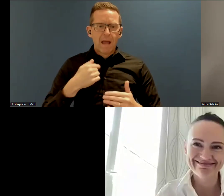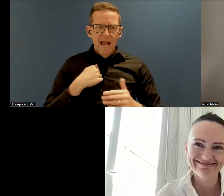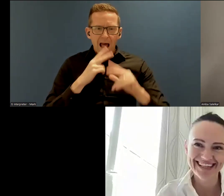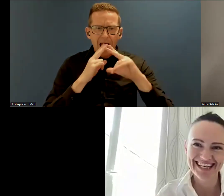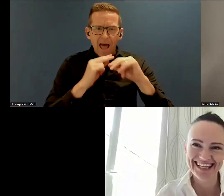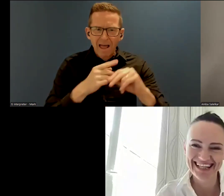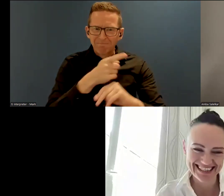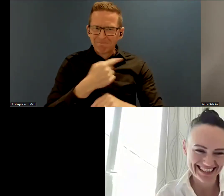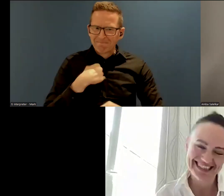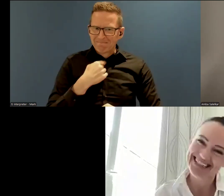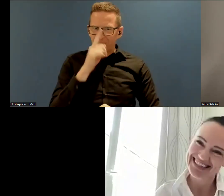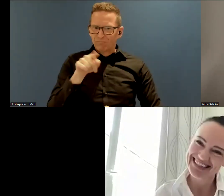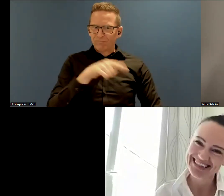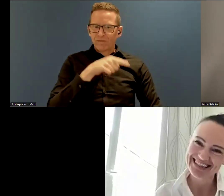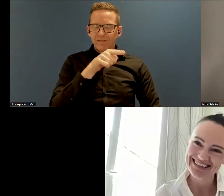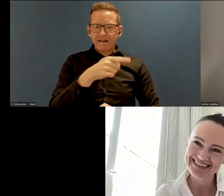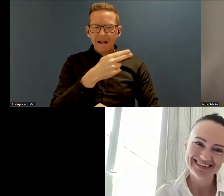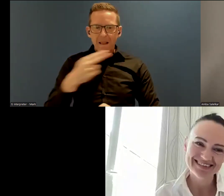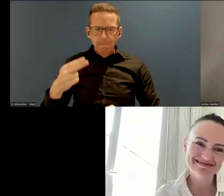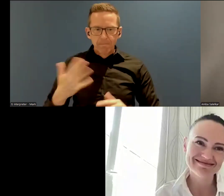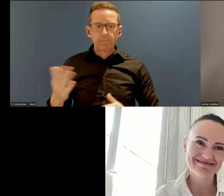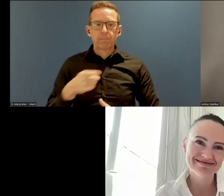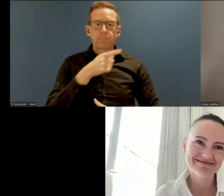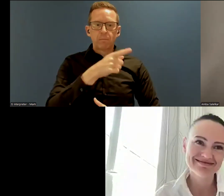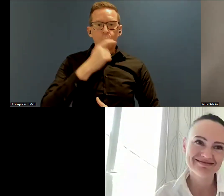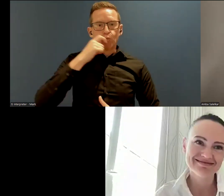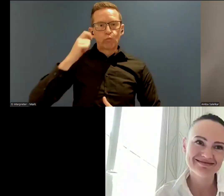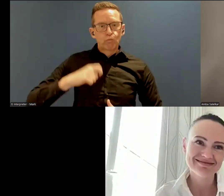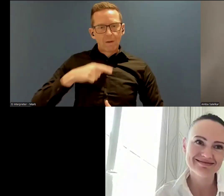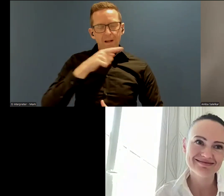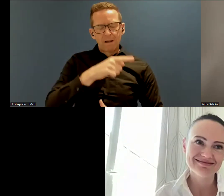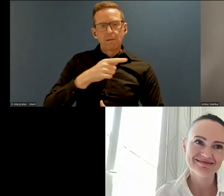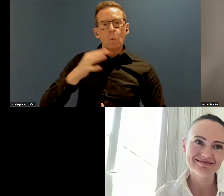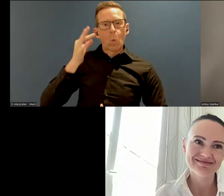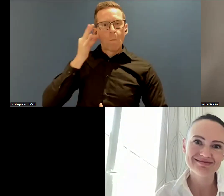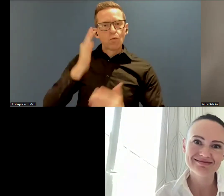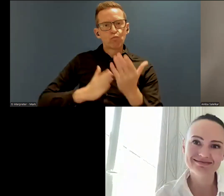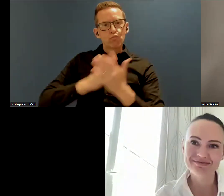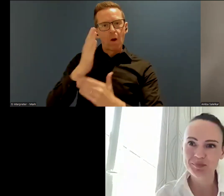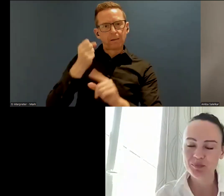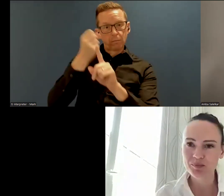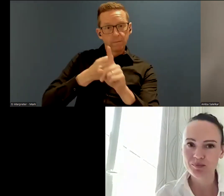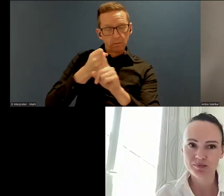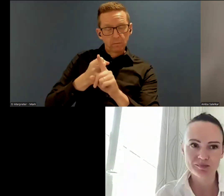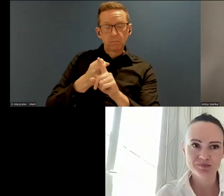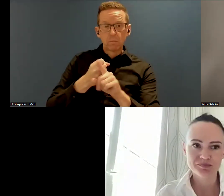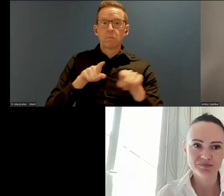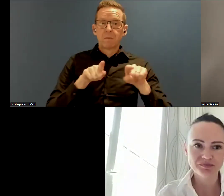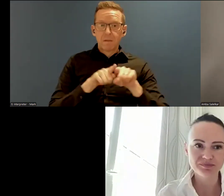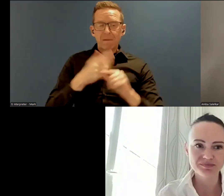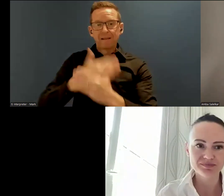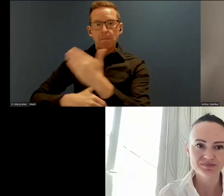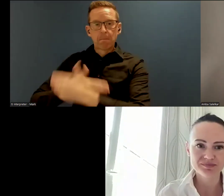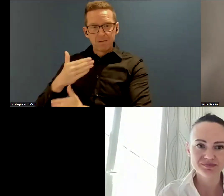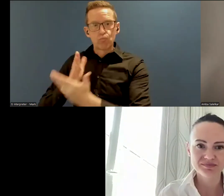I'm trying, is a Ukrainian women's rights activist and a disability rights activist. She is the head